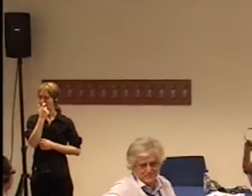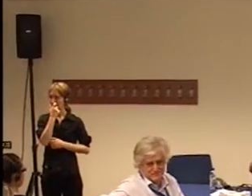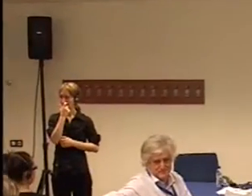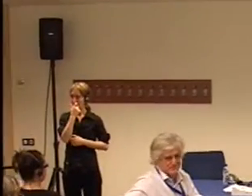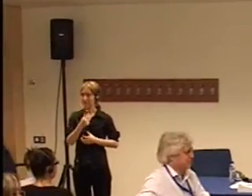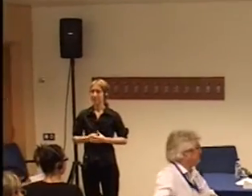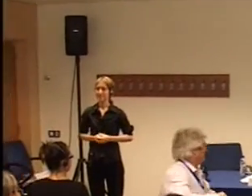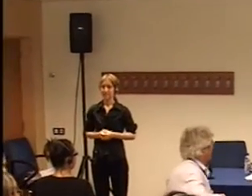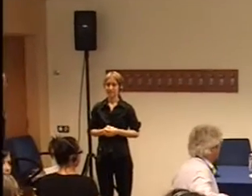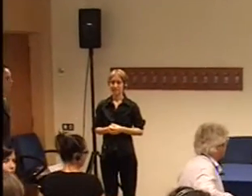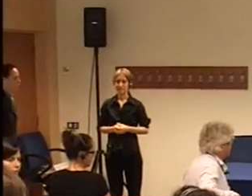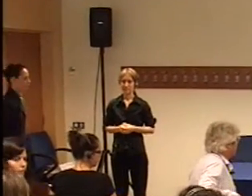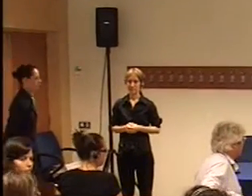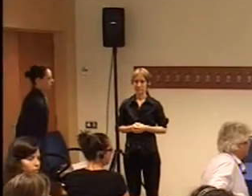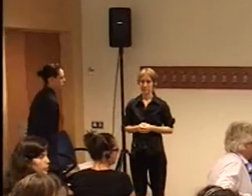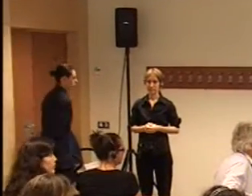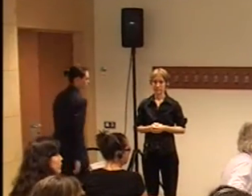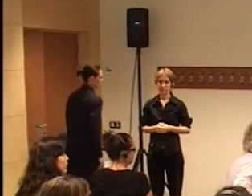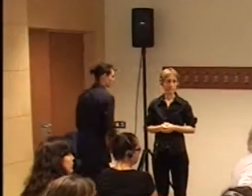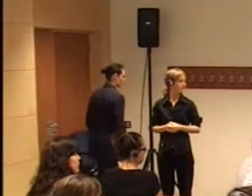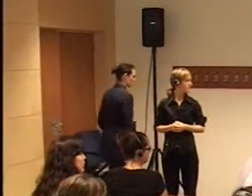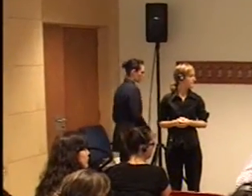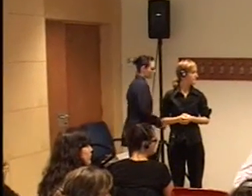questions for the speaker?